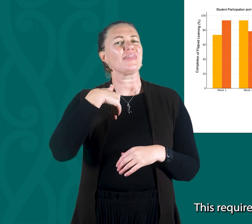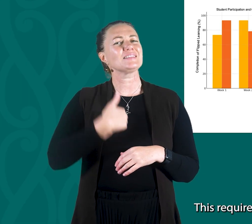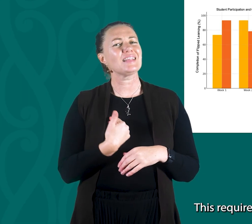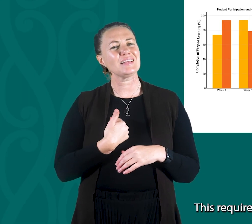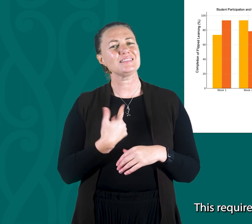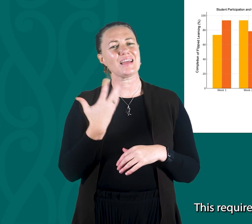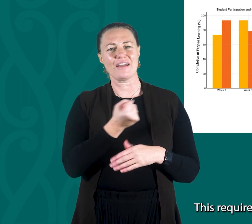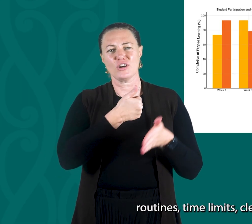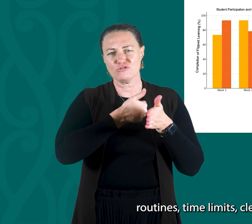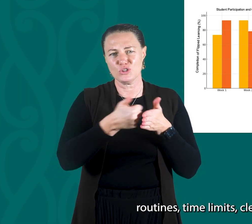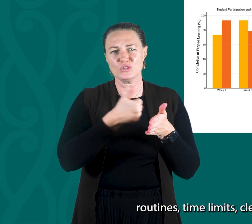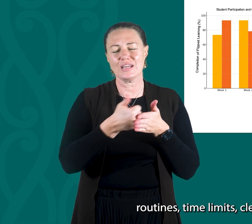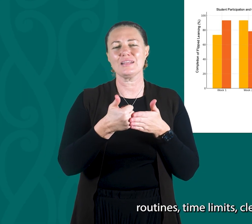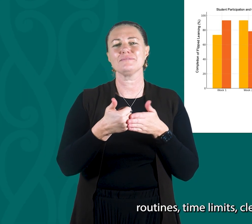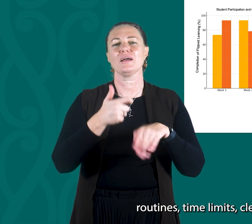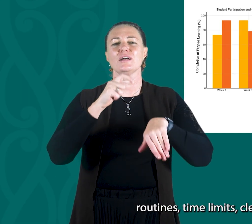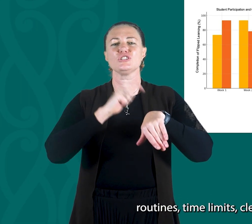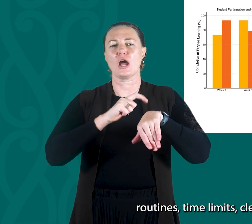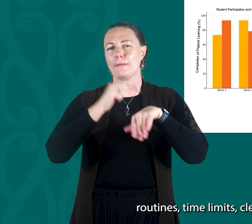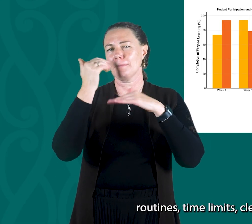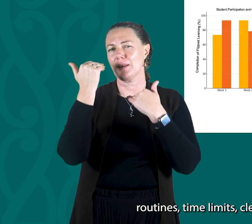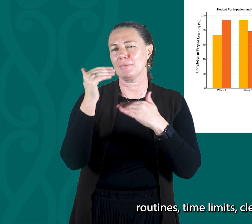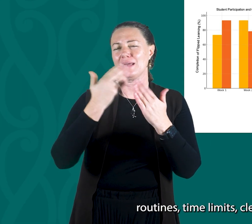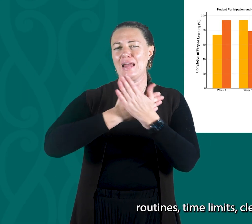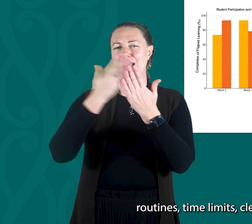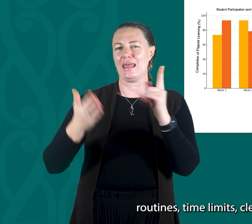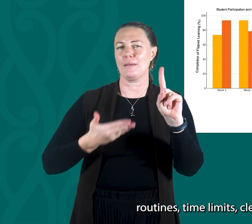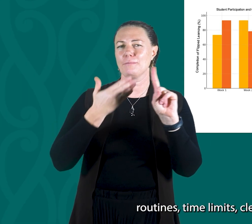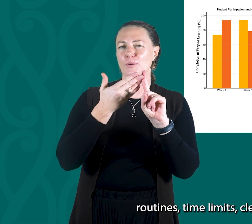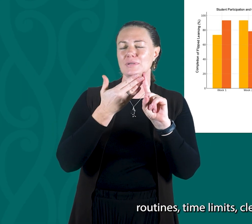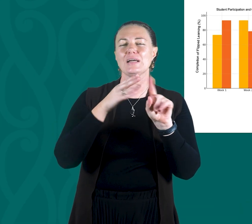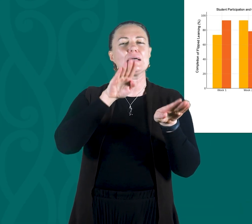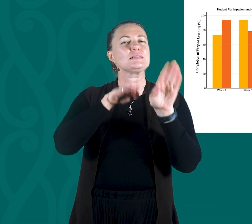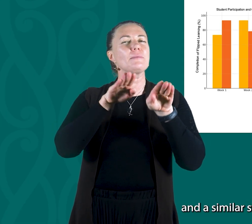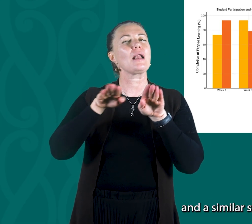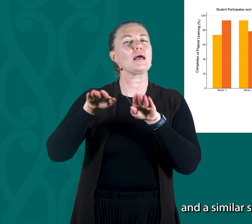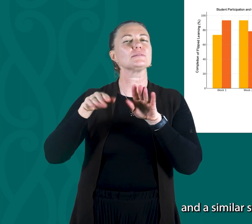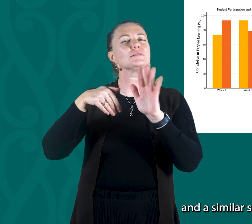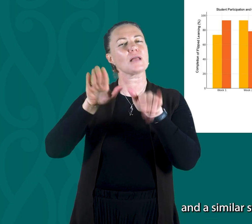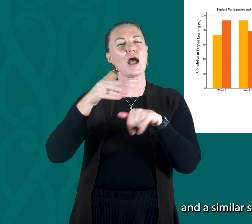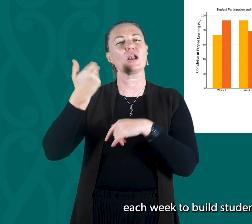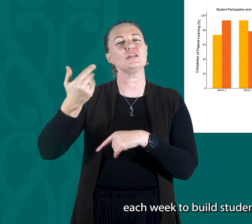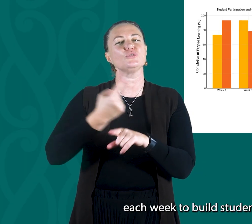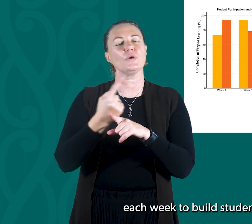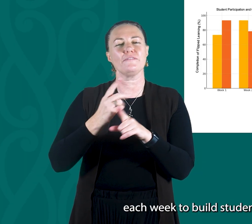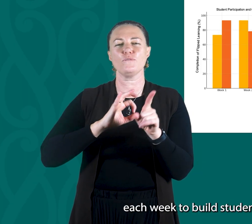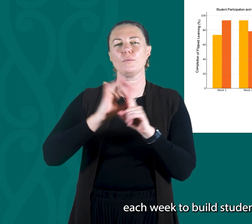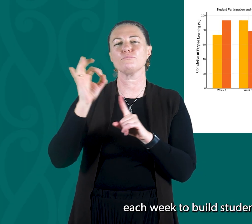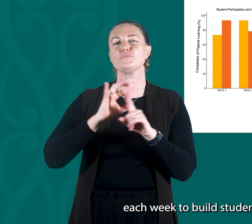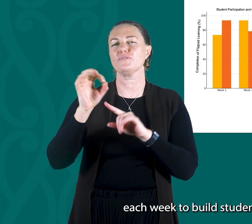This requires routines, time limits, clear purposes, and a similar style each week to build